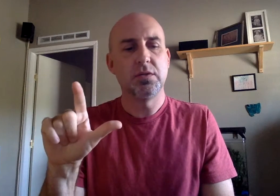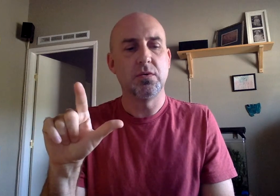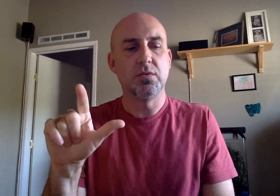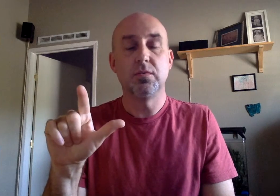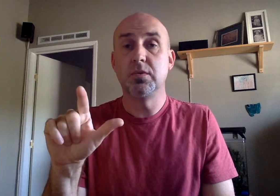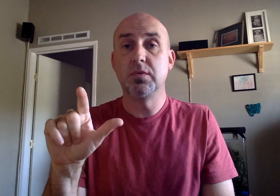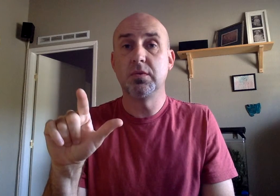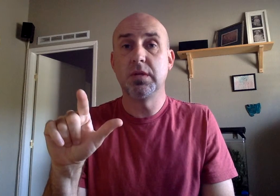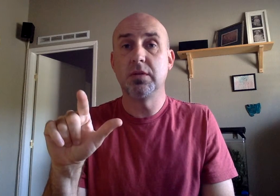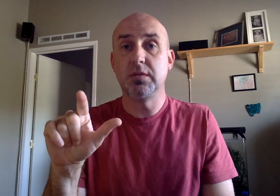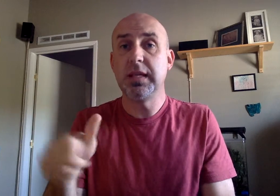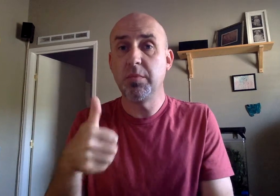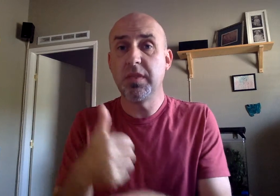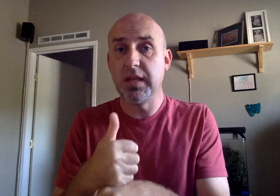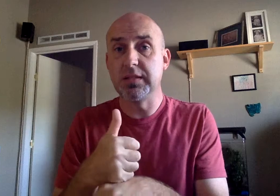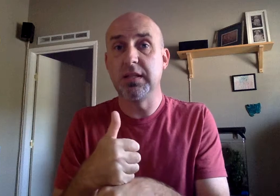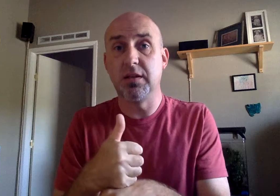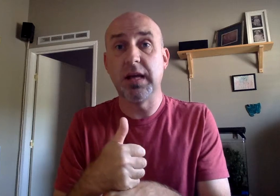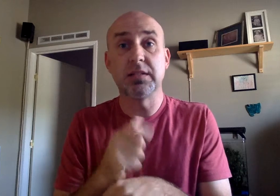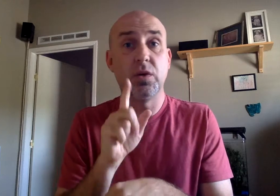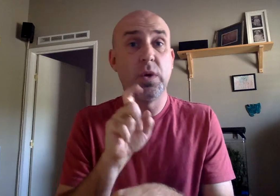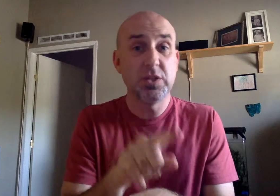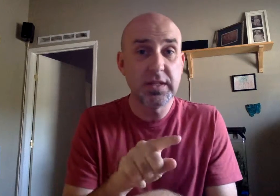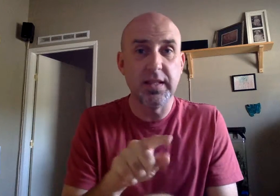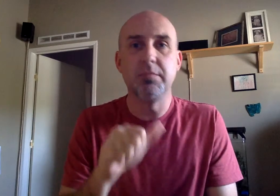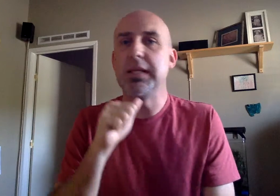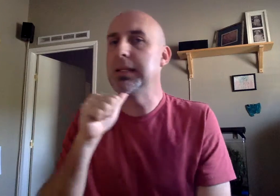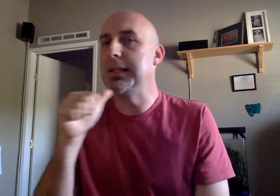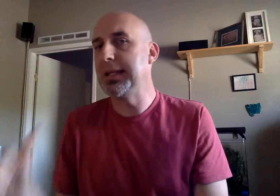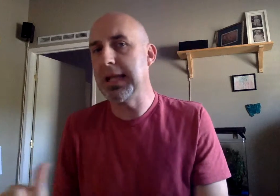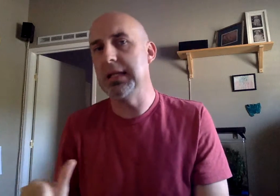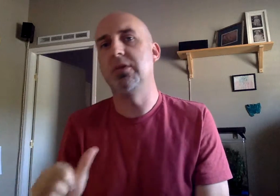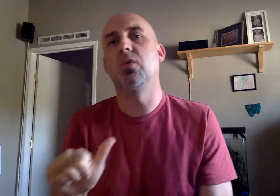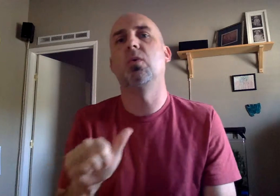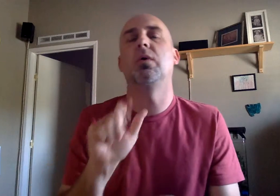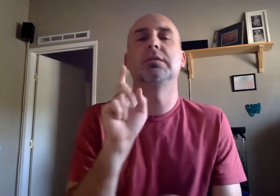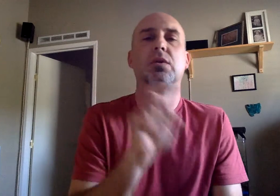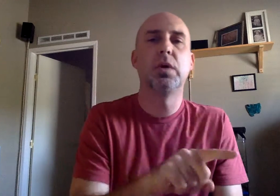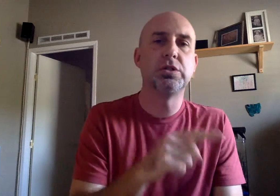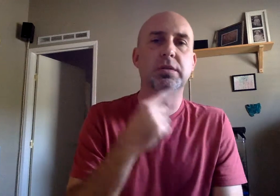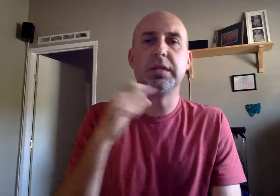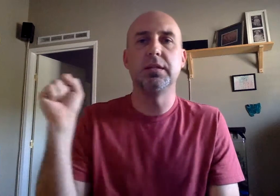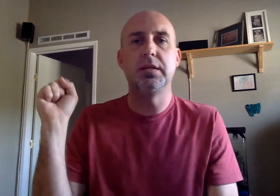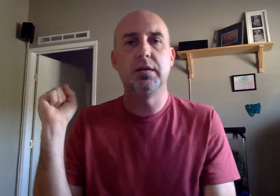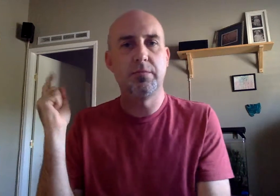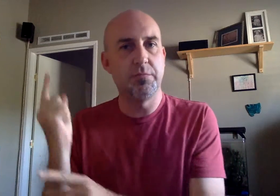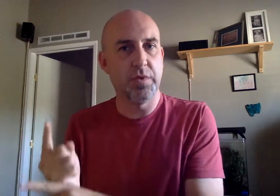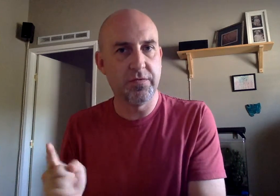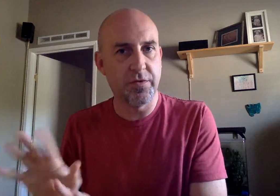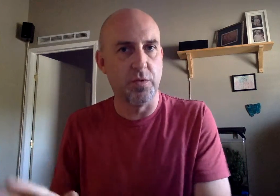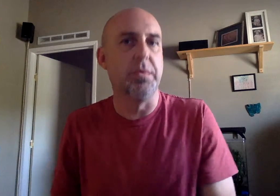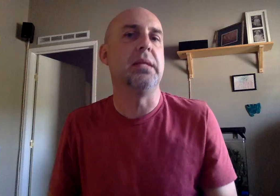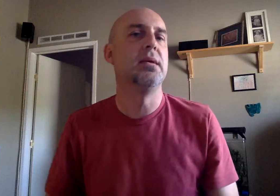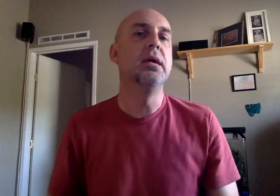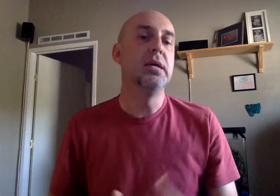So they'll set up things and they'll ask a question and then immediately negate it, or ask a question immediately affirm it. So